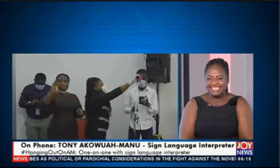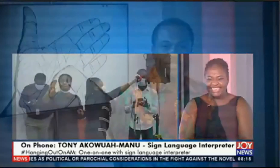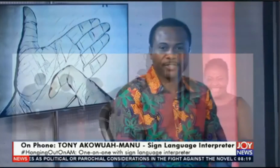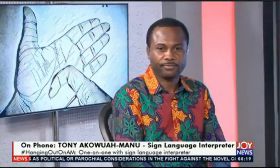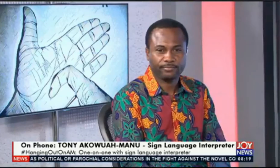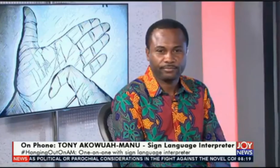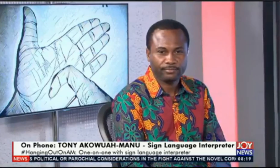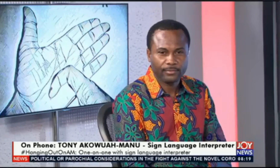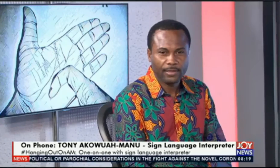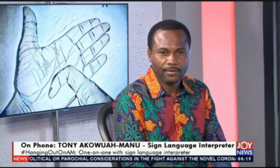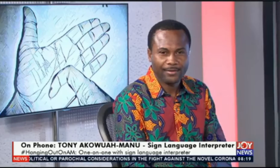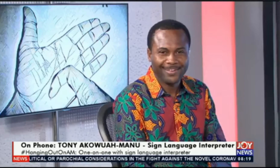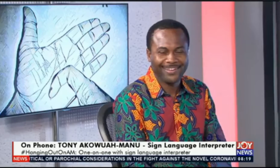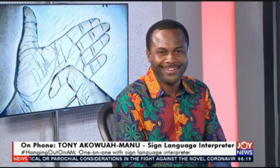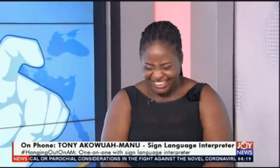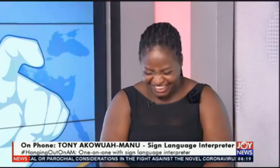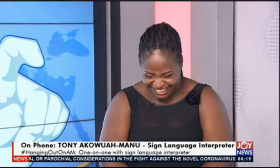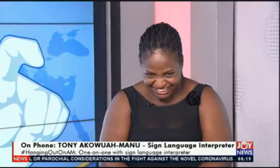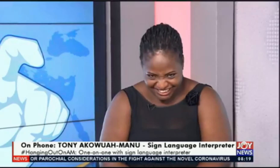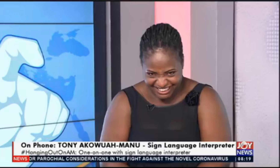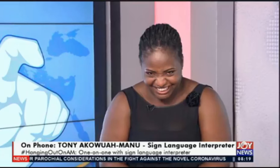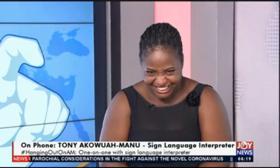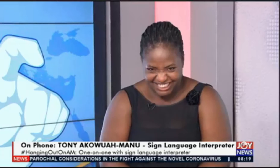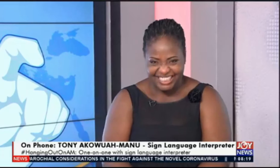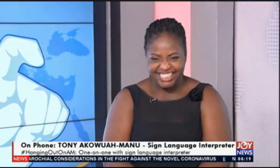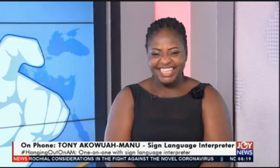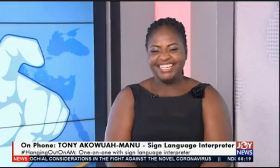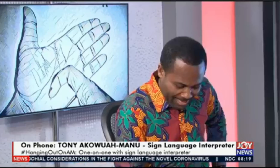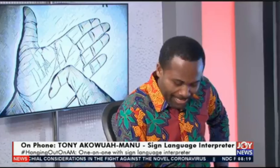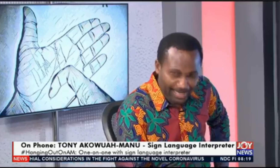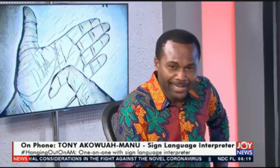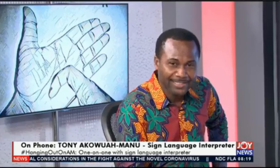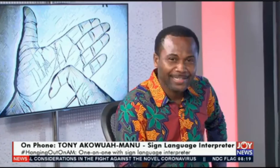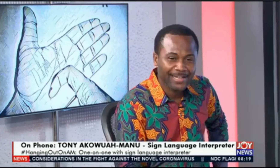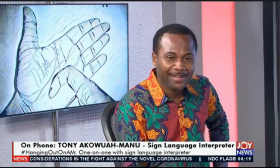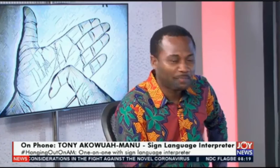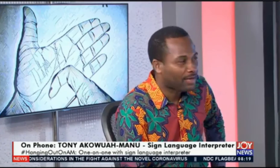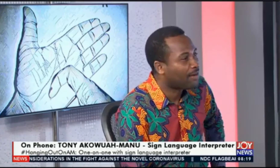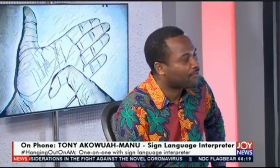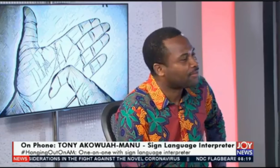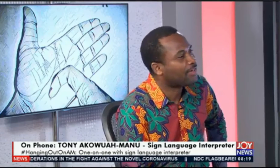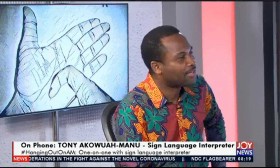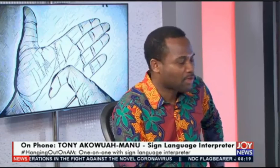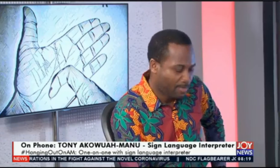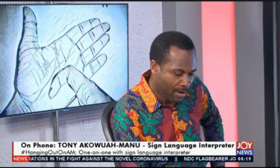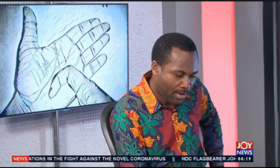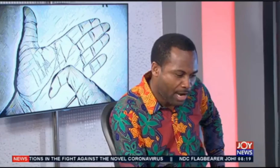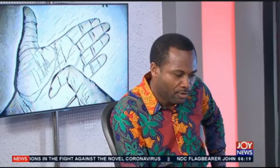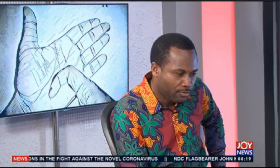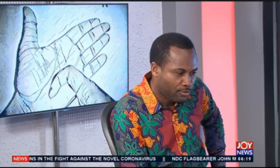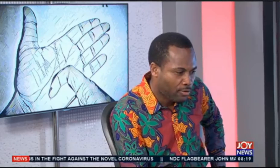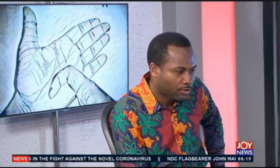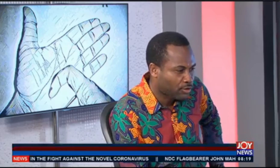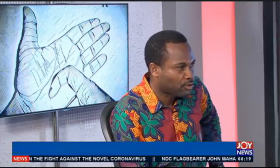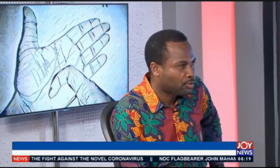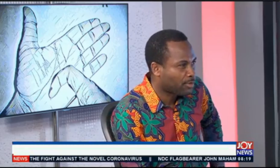of your church. You're welcome. all the best for the morning. And Love, now let's talk about how